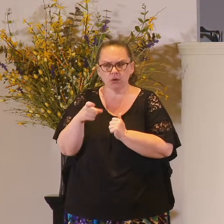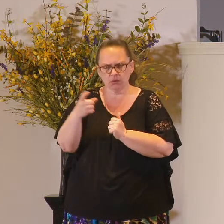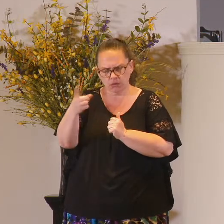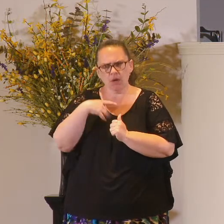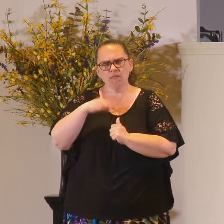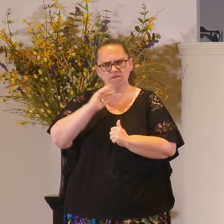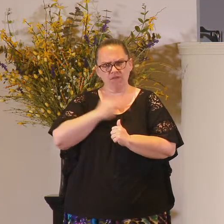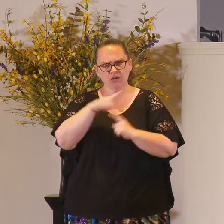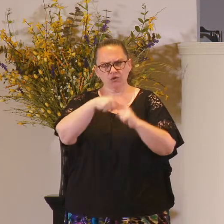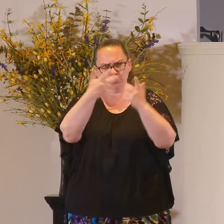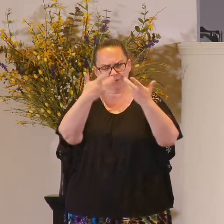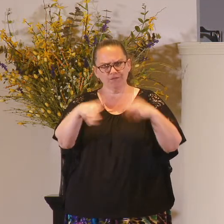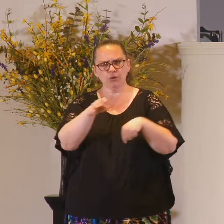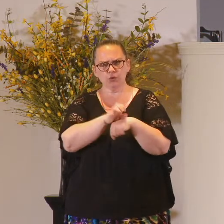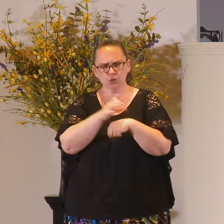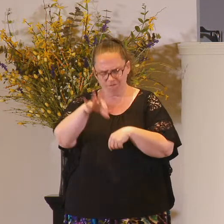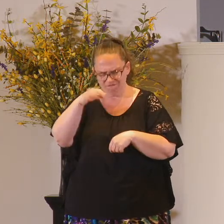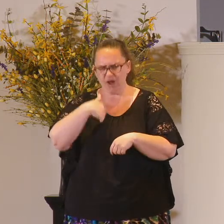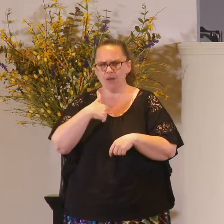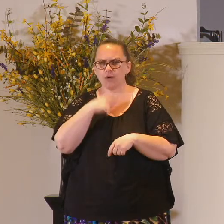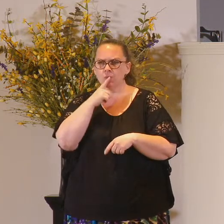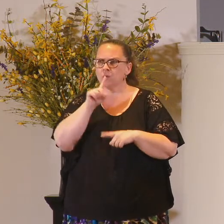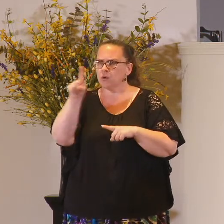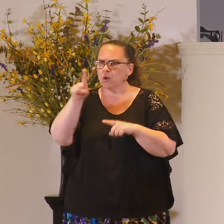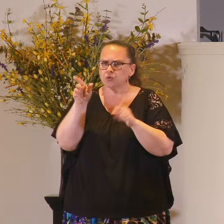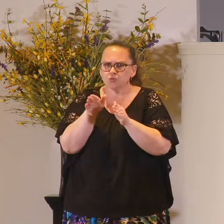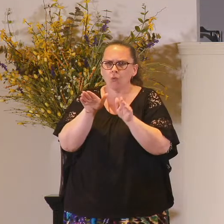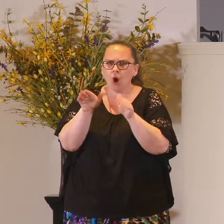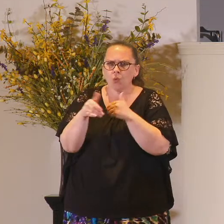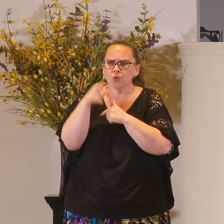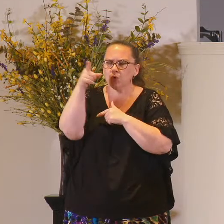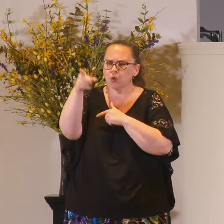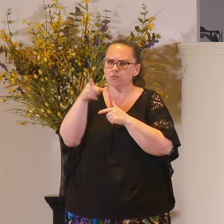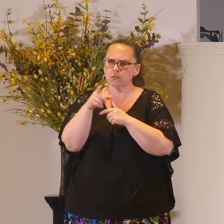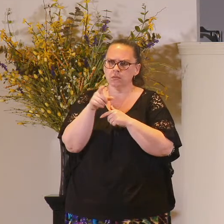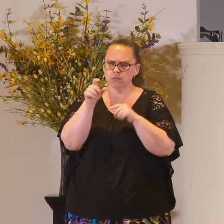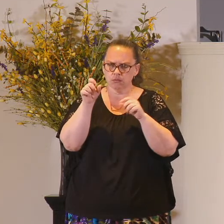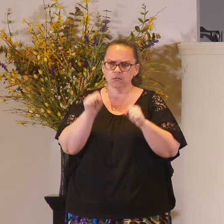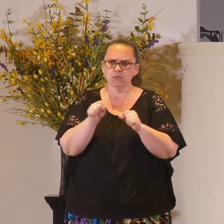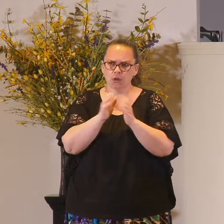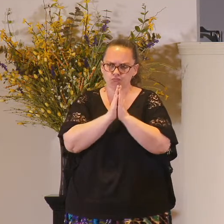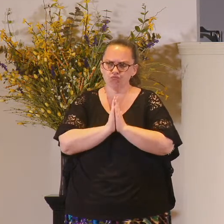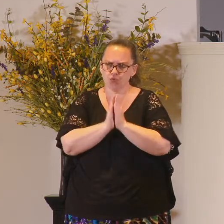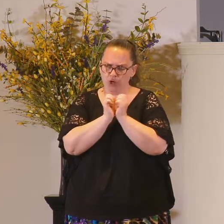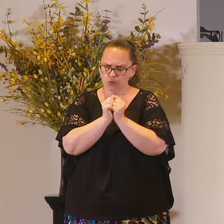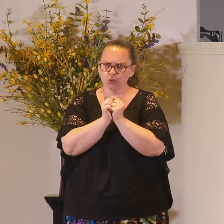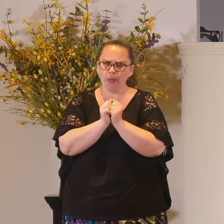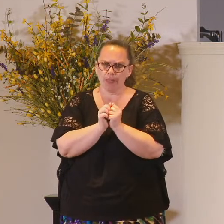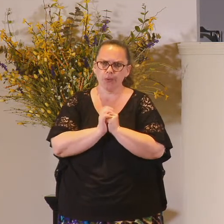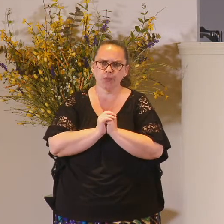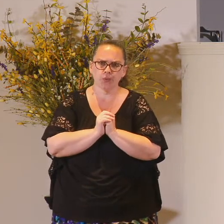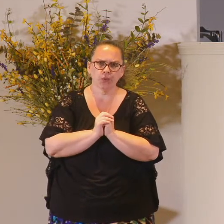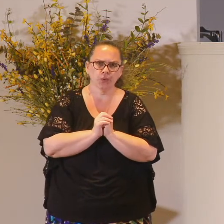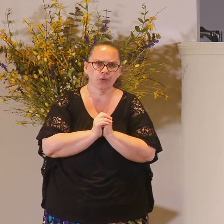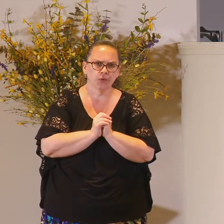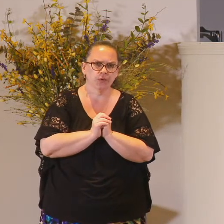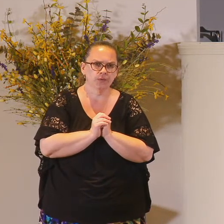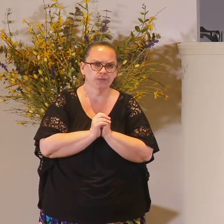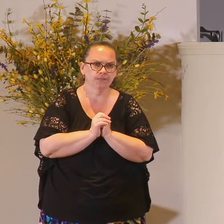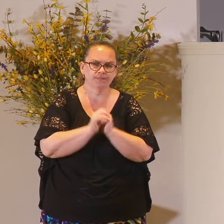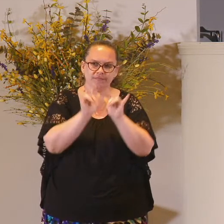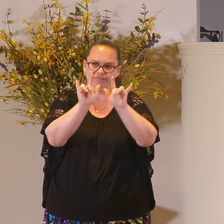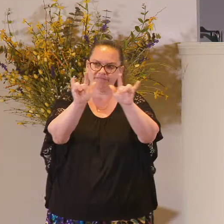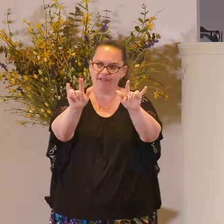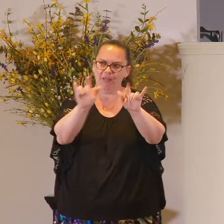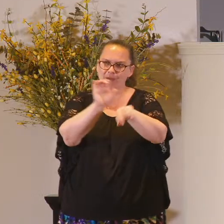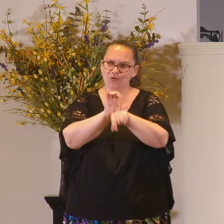and find us at the end of service. We'll head off to one of these rooms in the back and pray together. I love you, church.